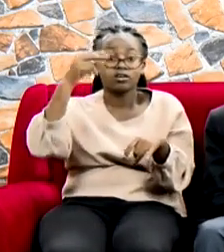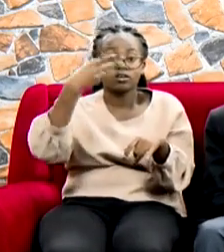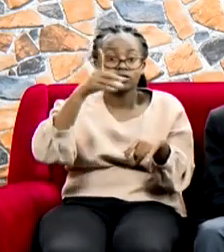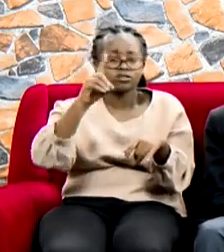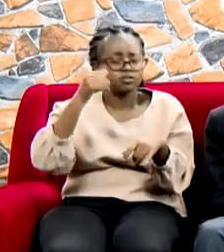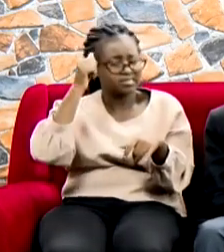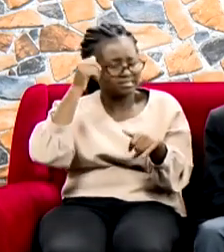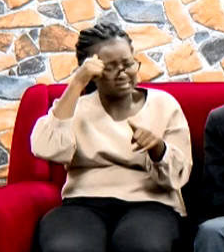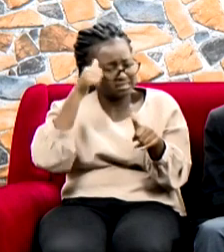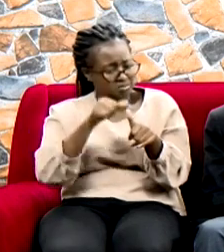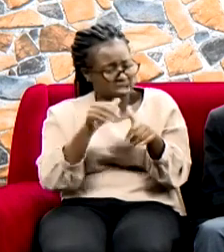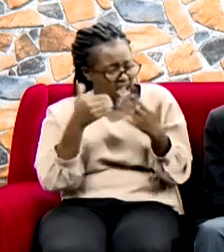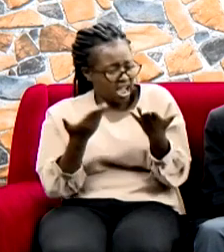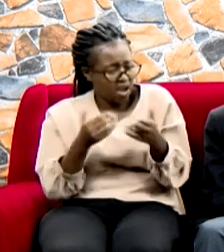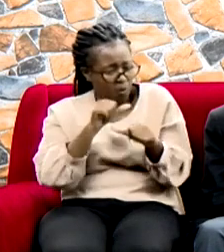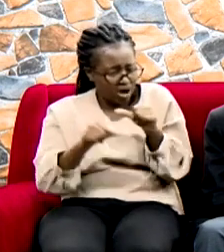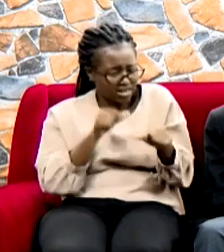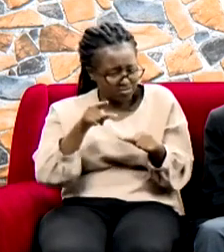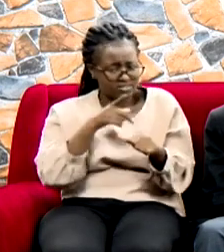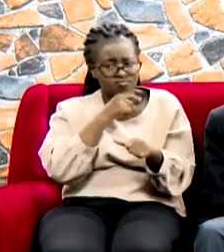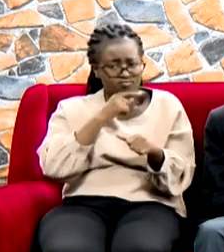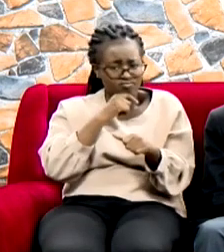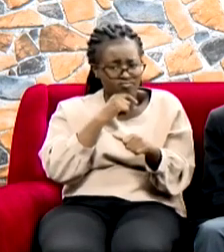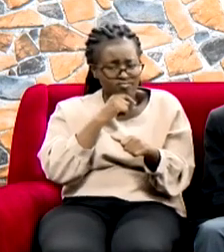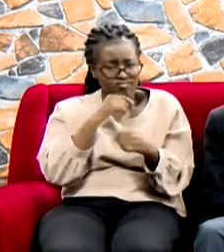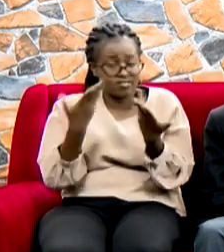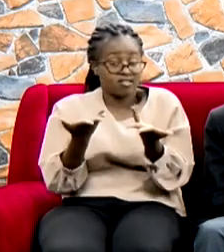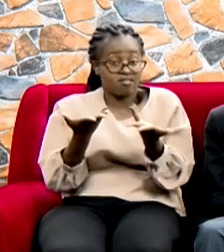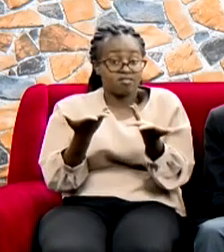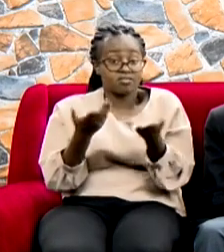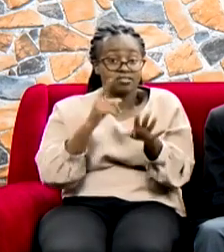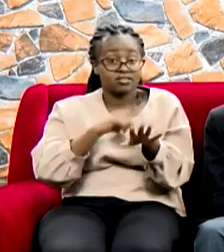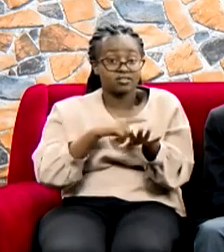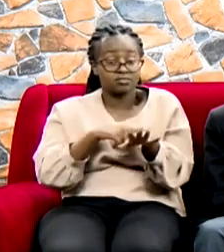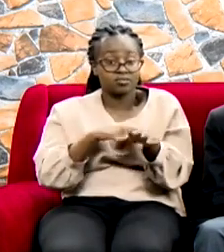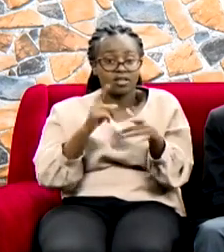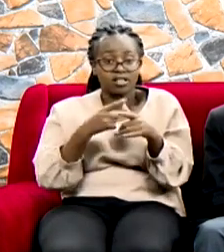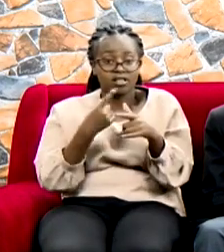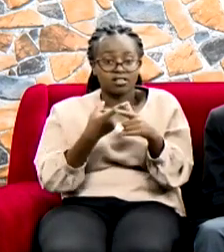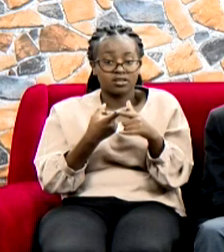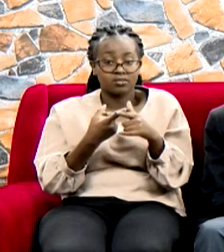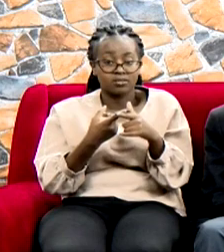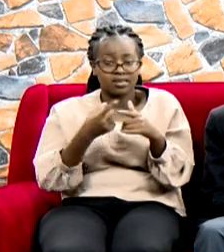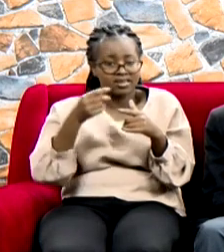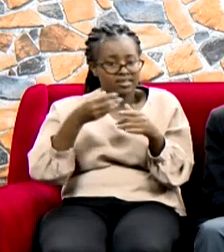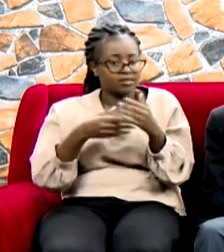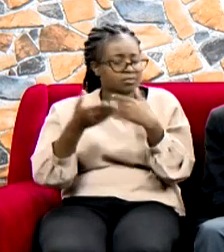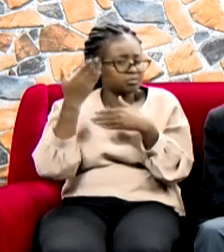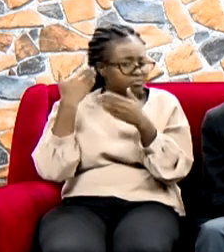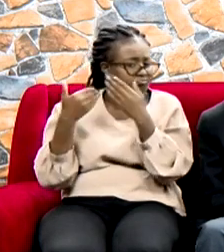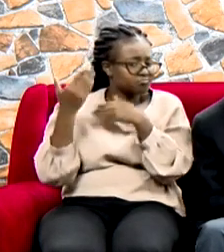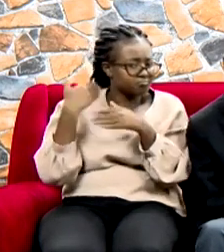I'm trying to remember how active was he. You know, I'll actually take some time and maybe do some yoga and try and revisit